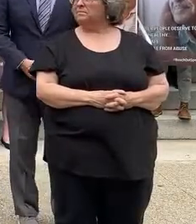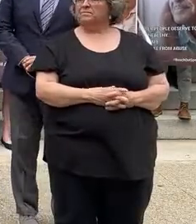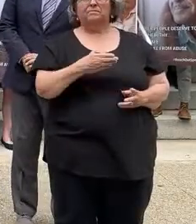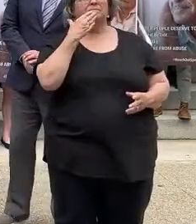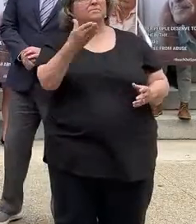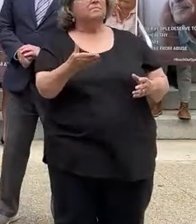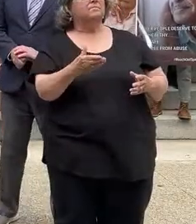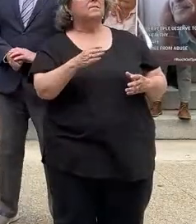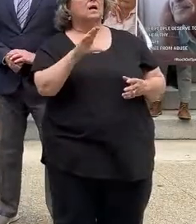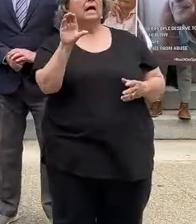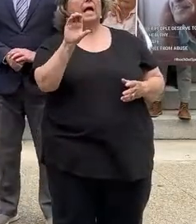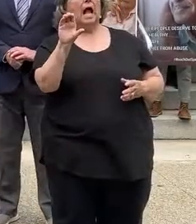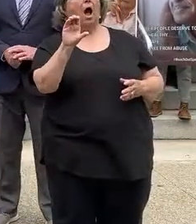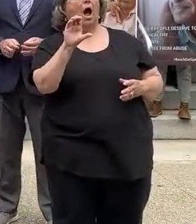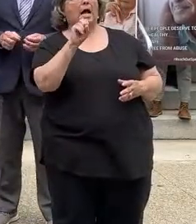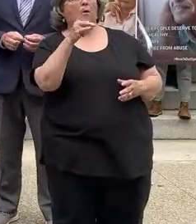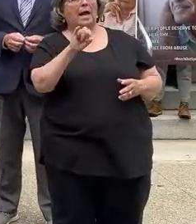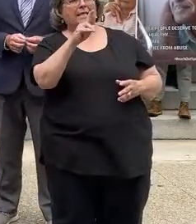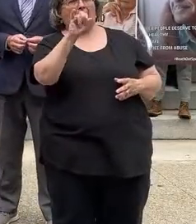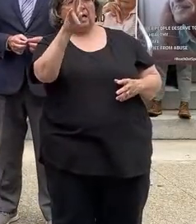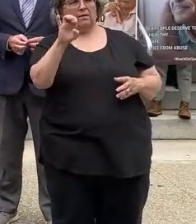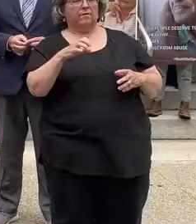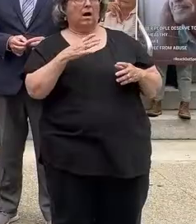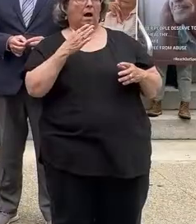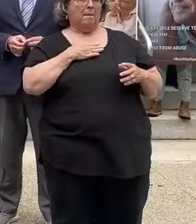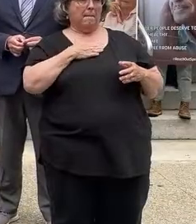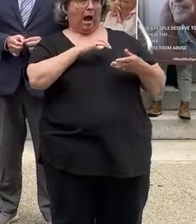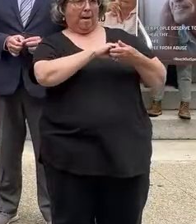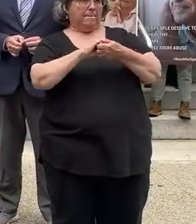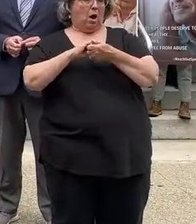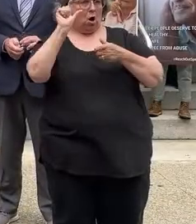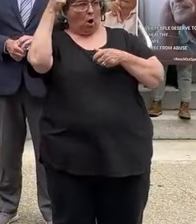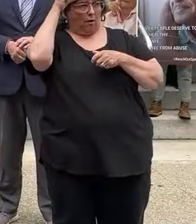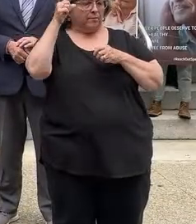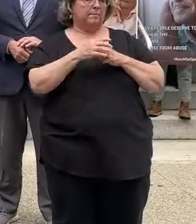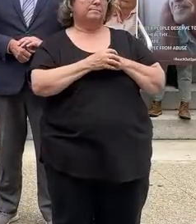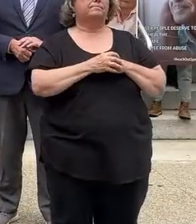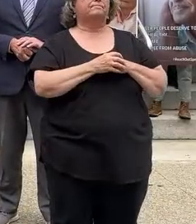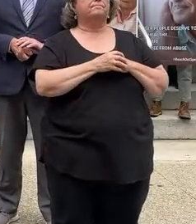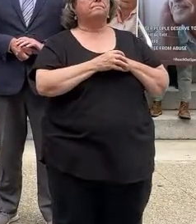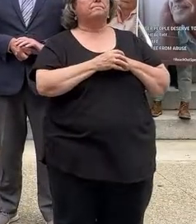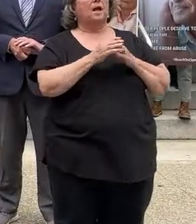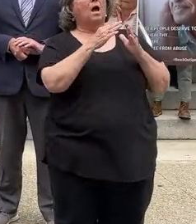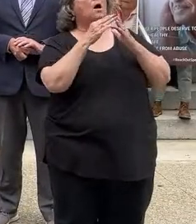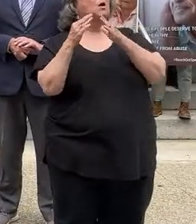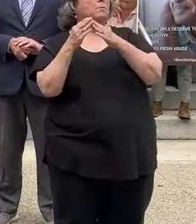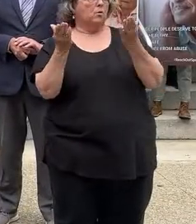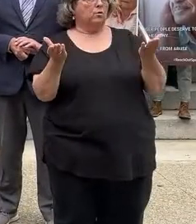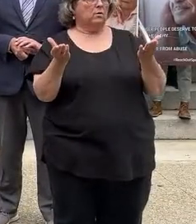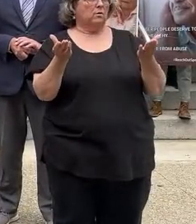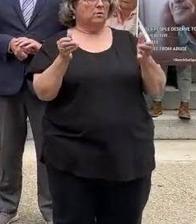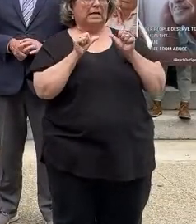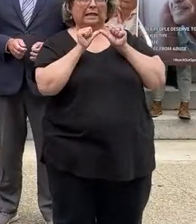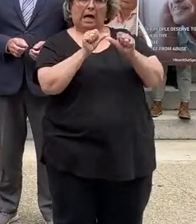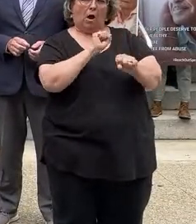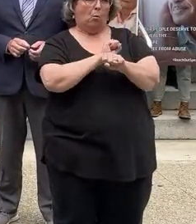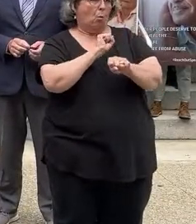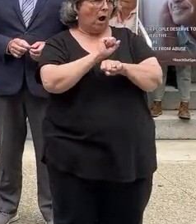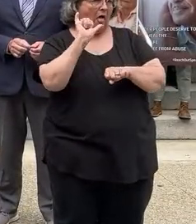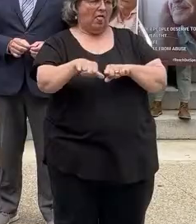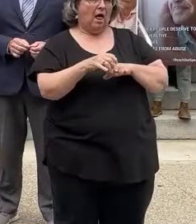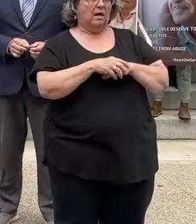Thank you, County Executive, and my other partners in government and the community that are constantly working on